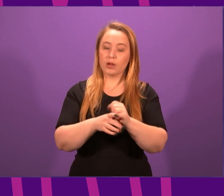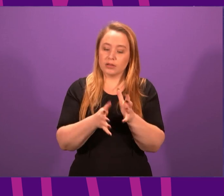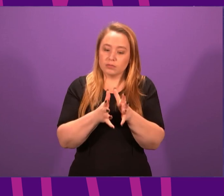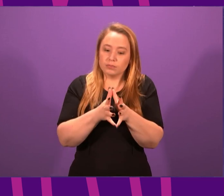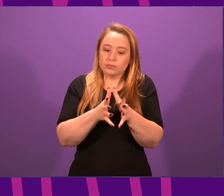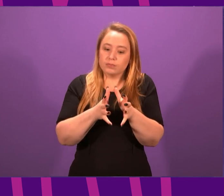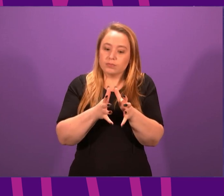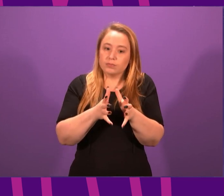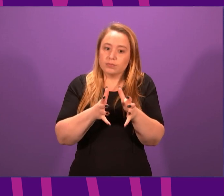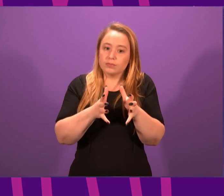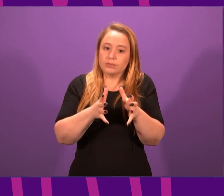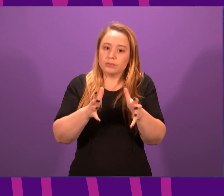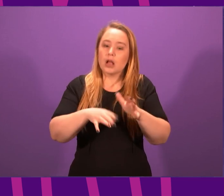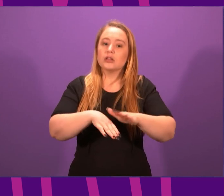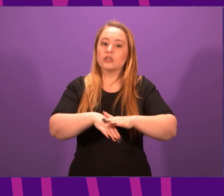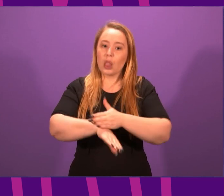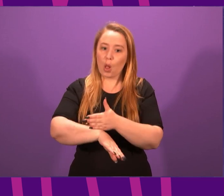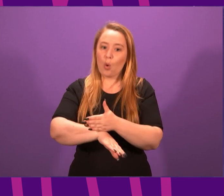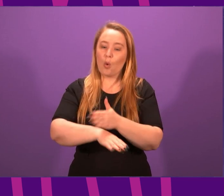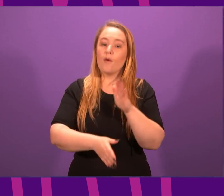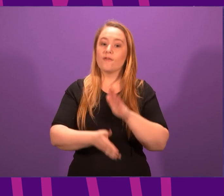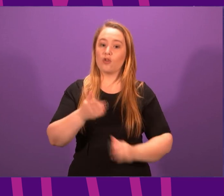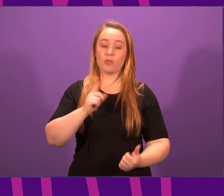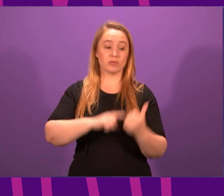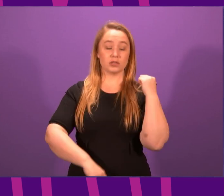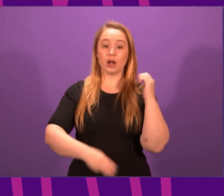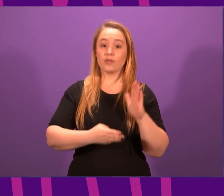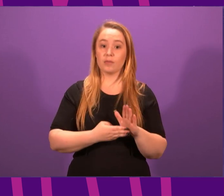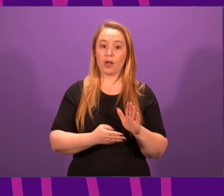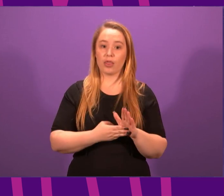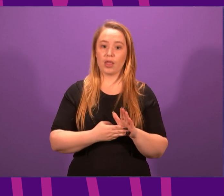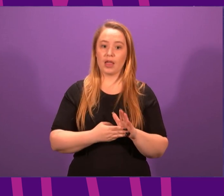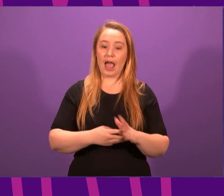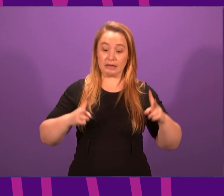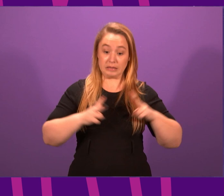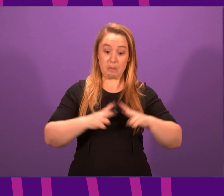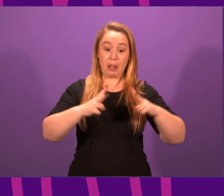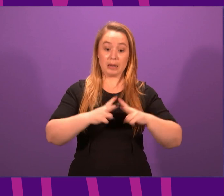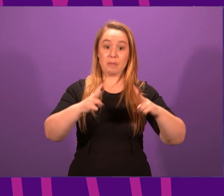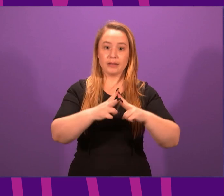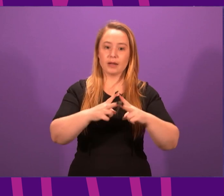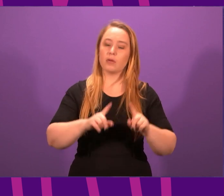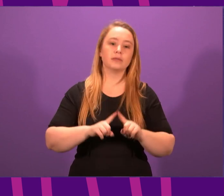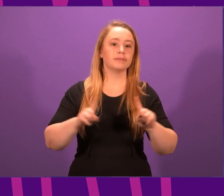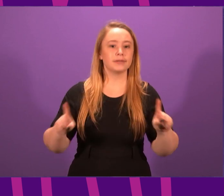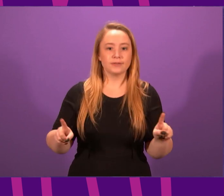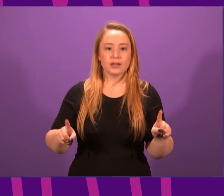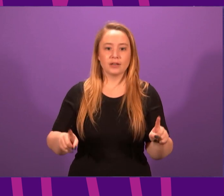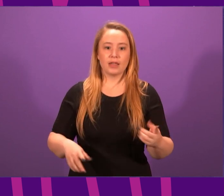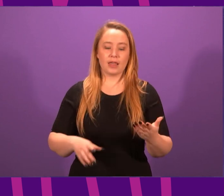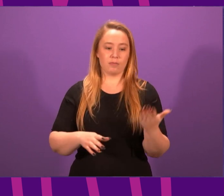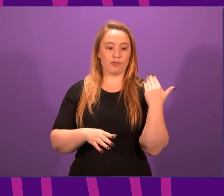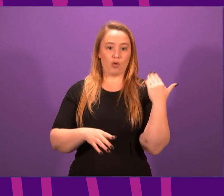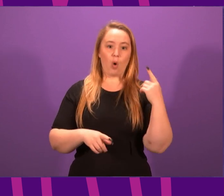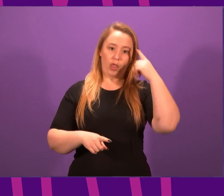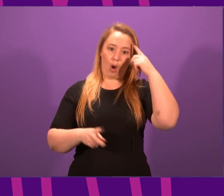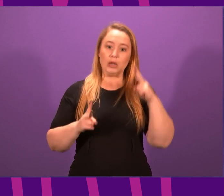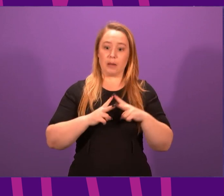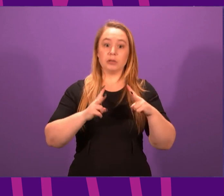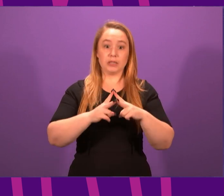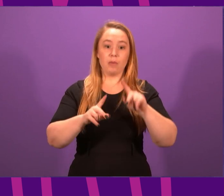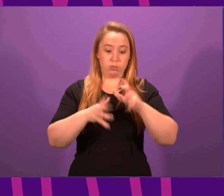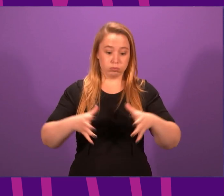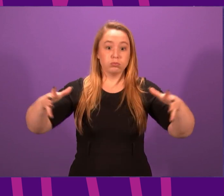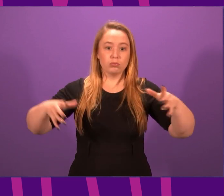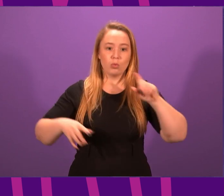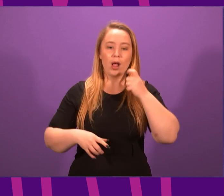slowly than at the start of the month, and we have not seen the 9-day doubling of cases that was predicted earlier this month. We hope that